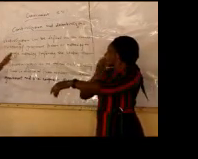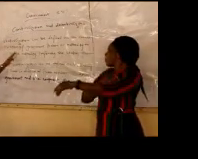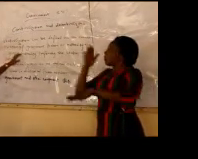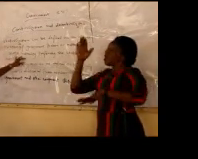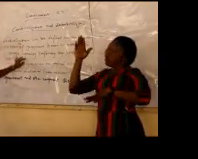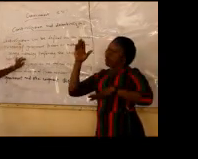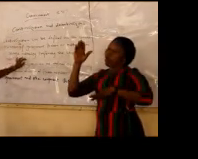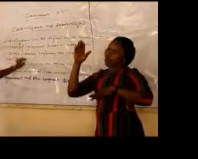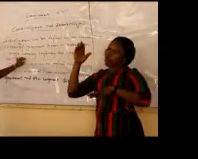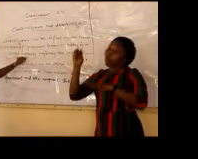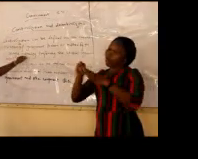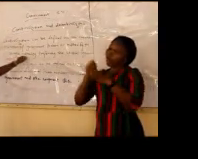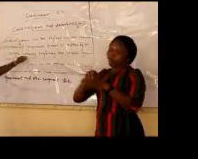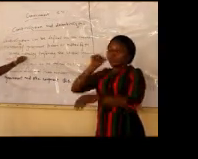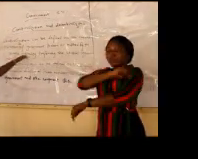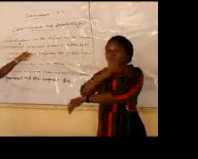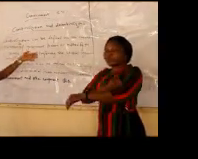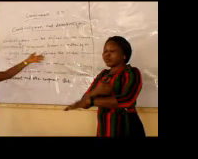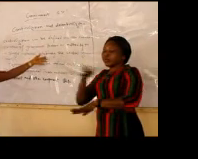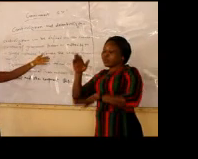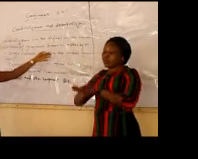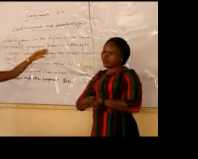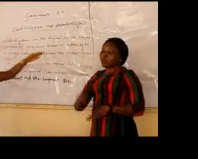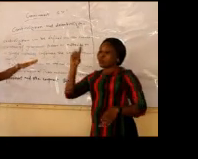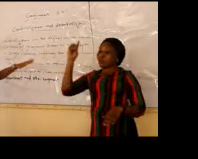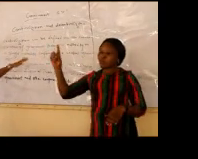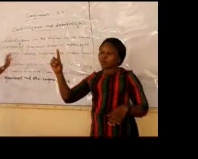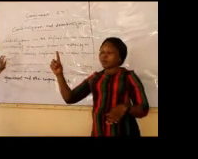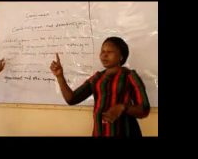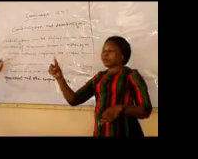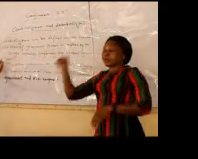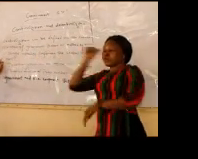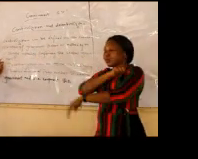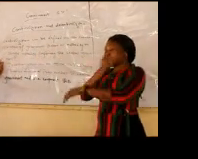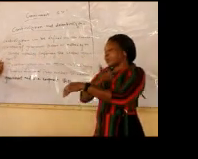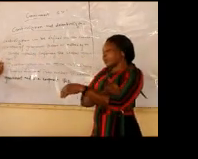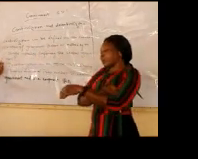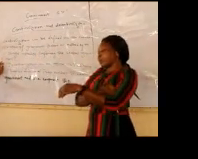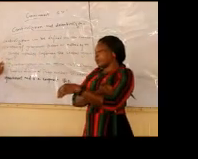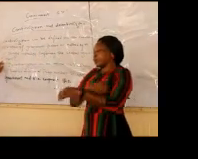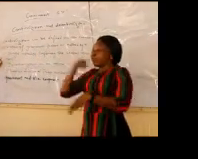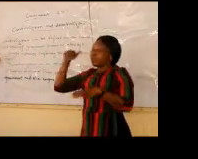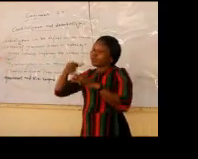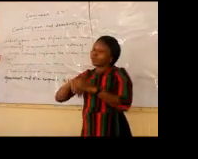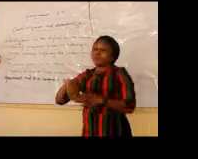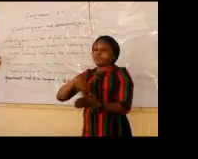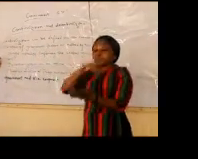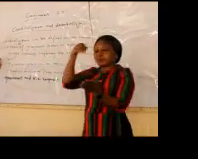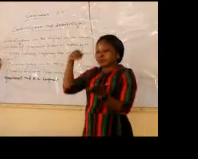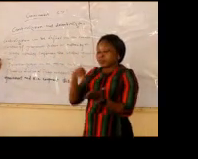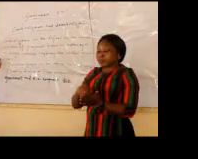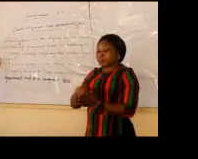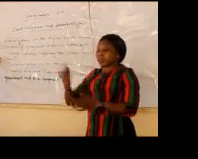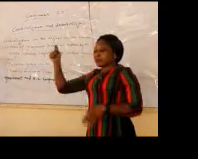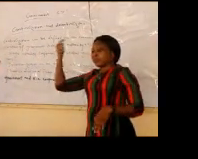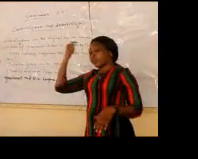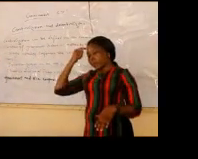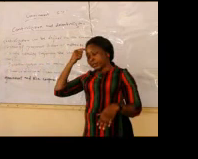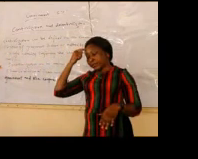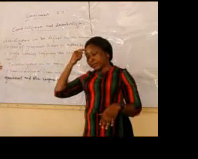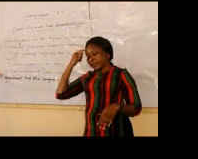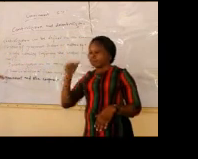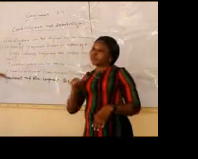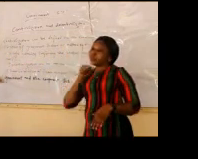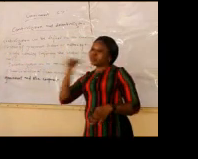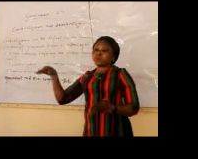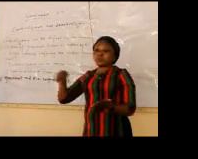single authority, preferably the central government. That is centralization. Then we